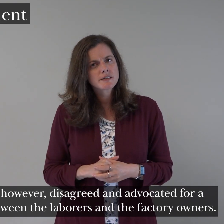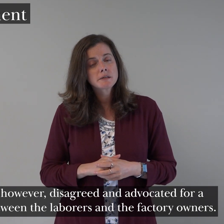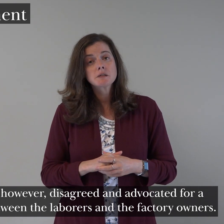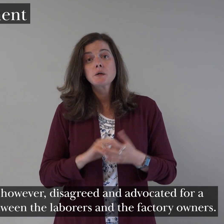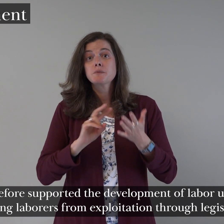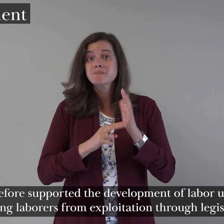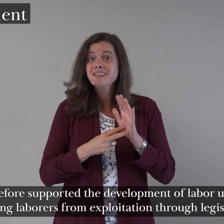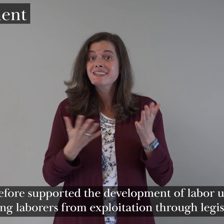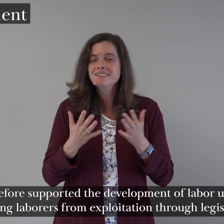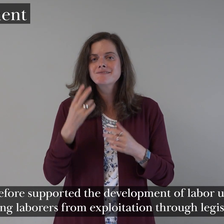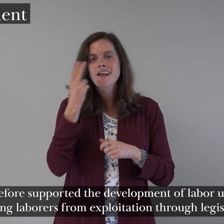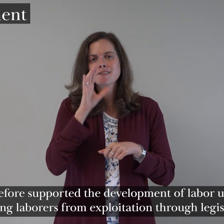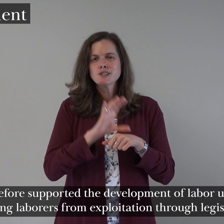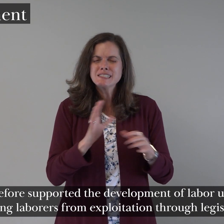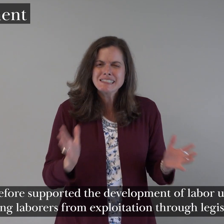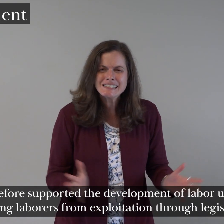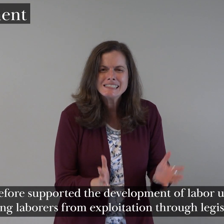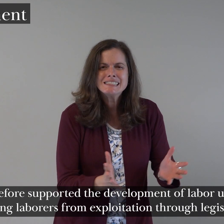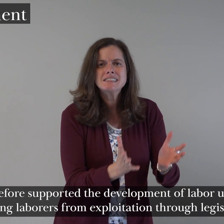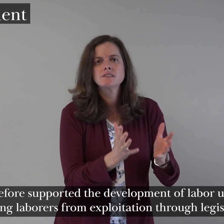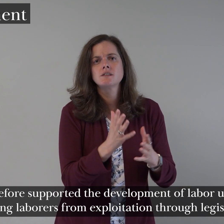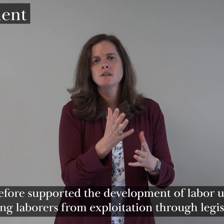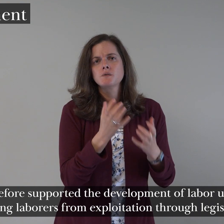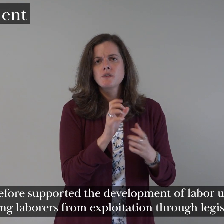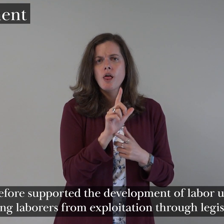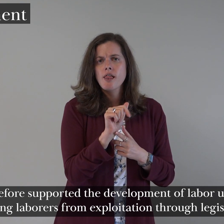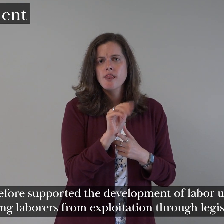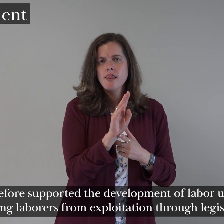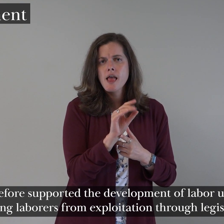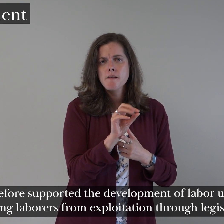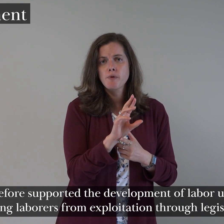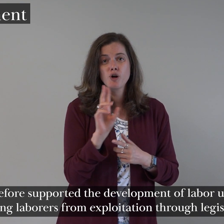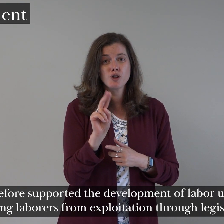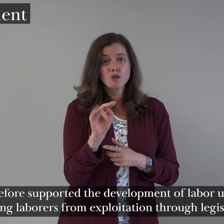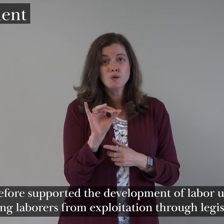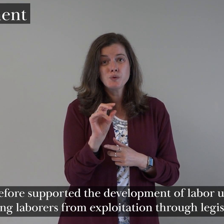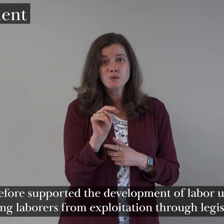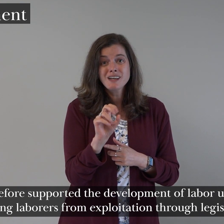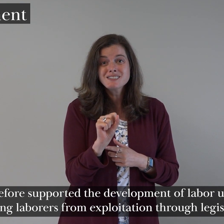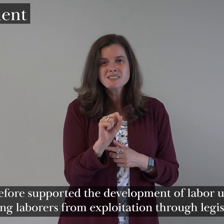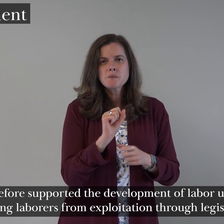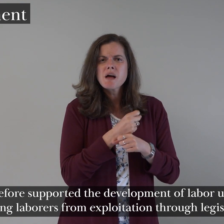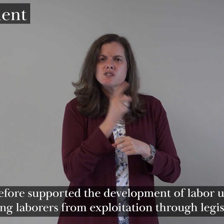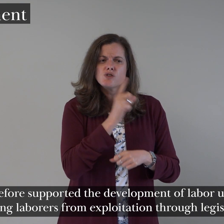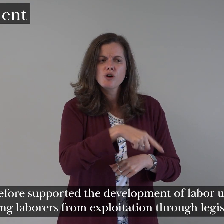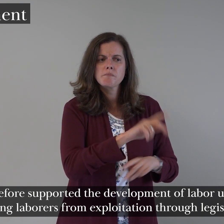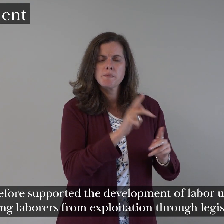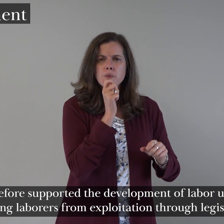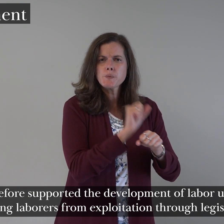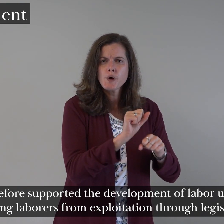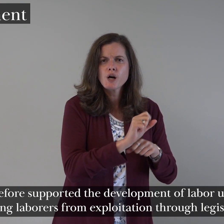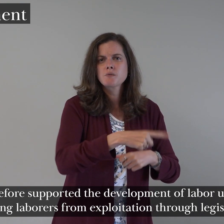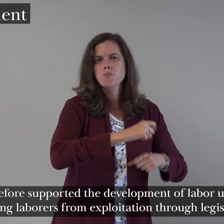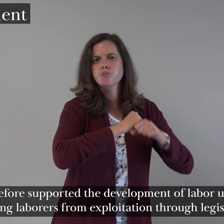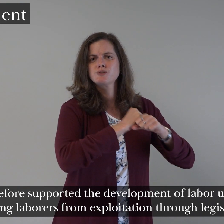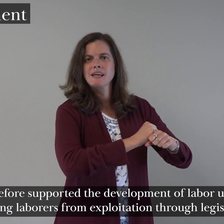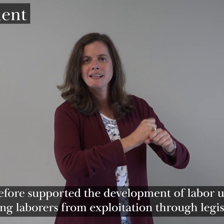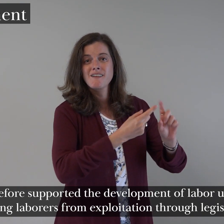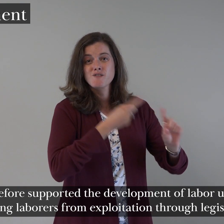She the Church therefore supported the development of labor unions and advocated protecting